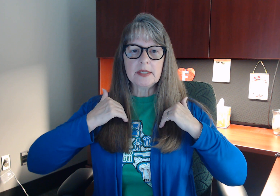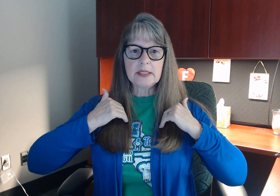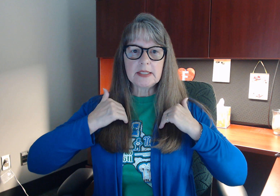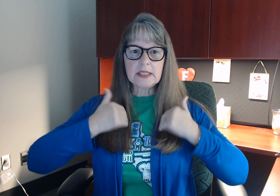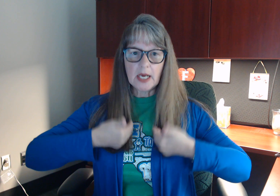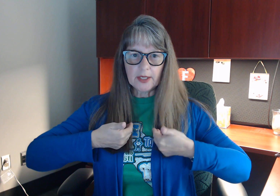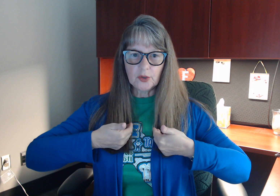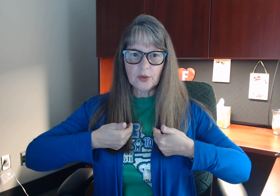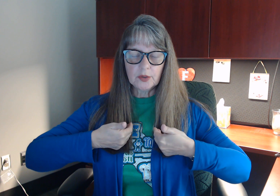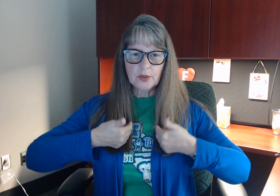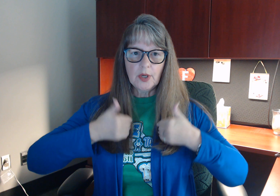Tired.